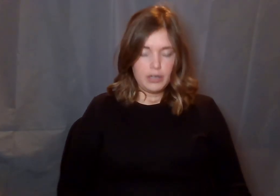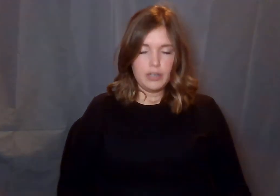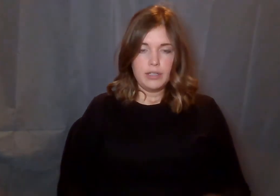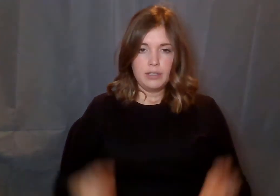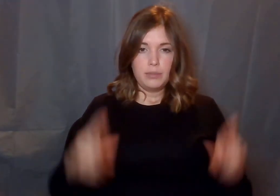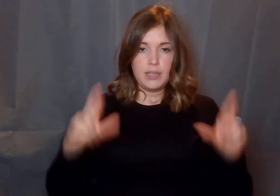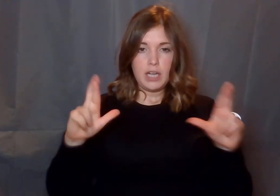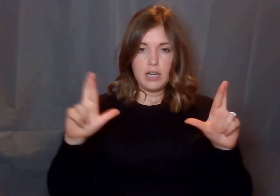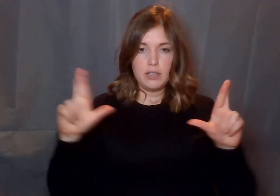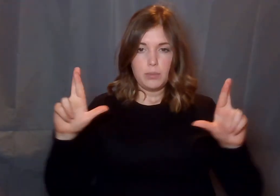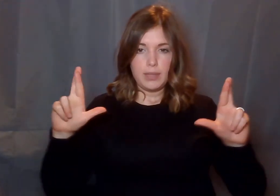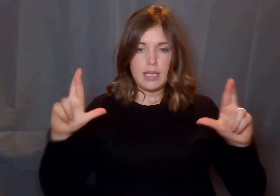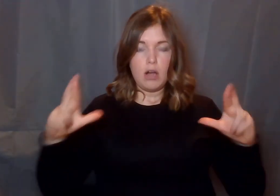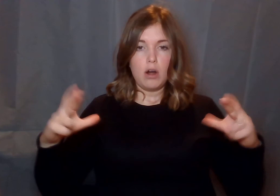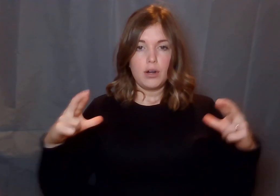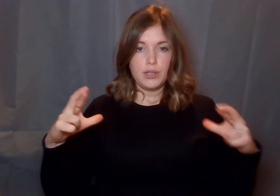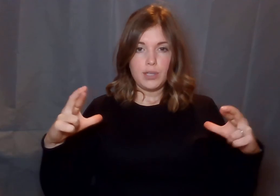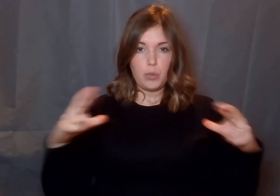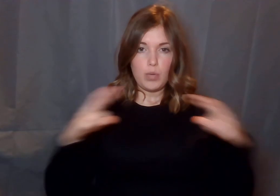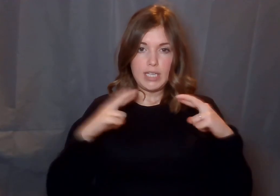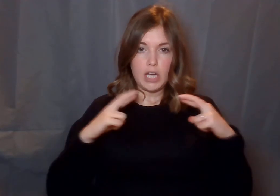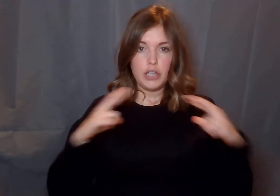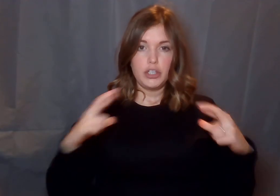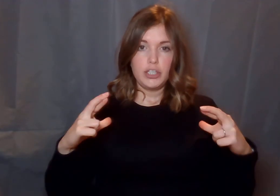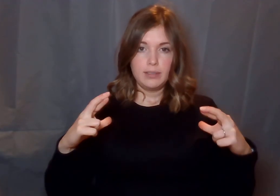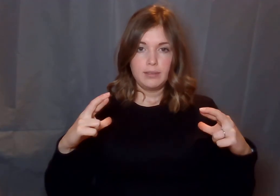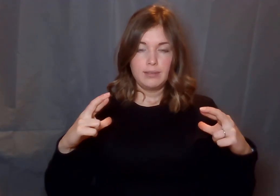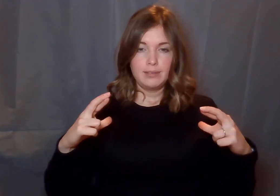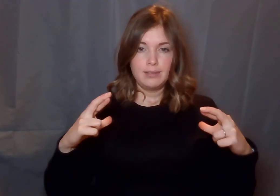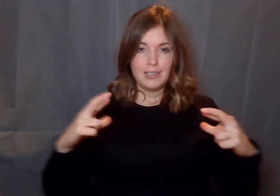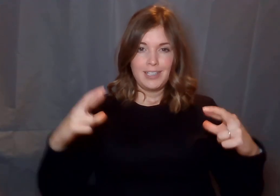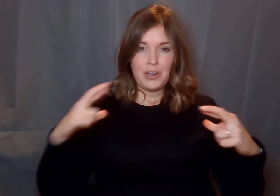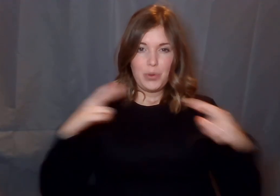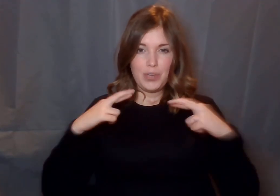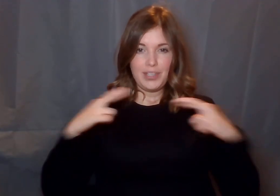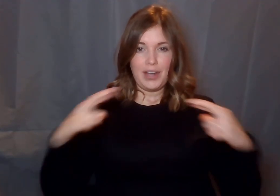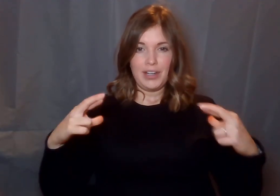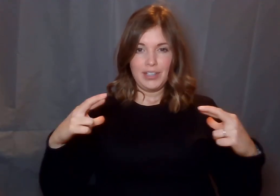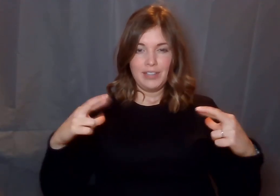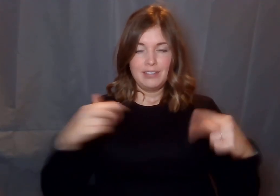Retired. Retired is with the R's. Retired. Retired.